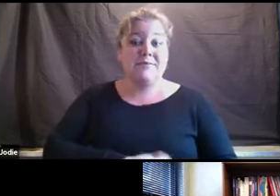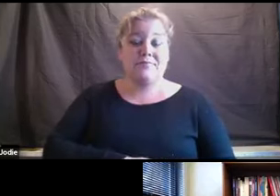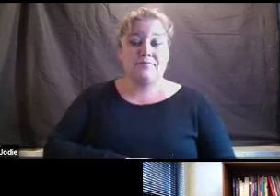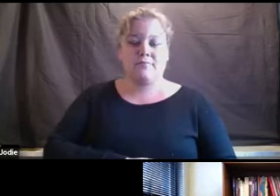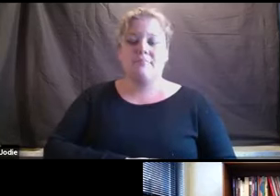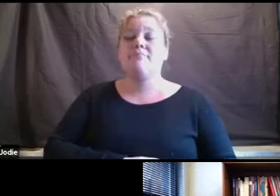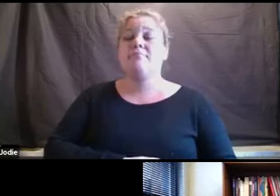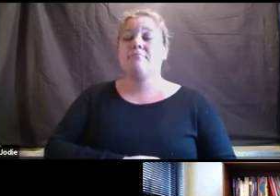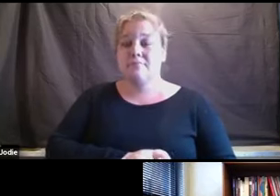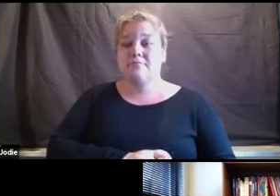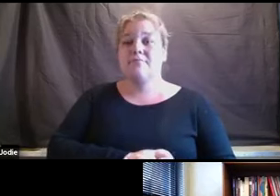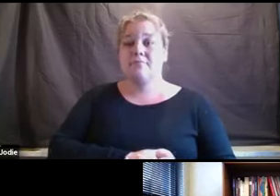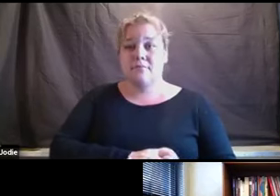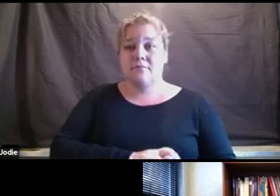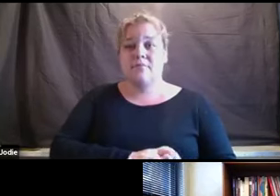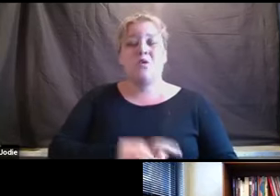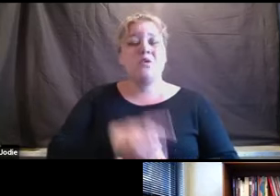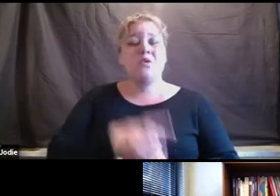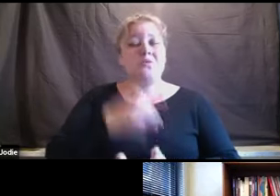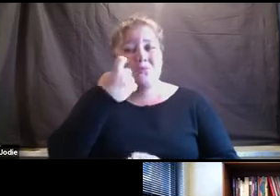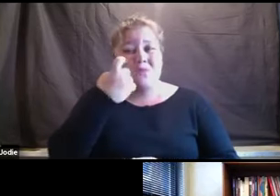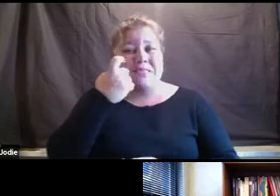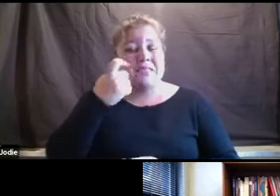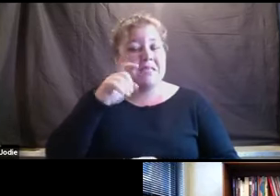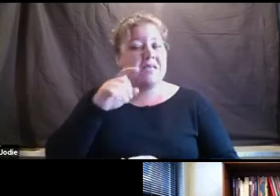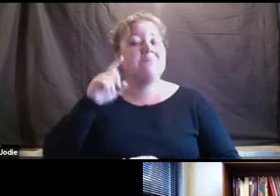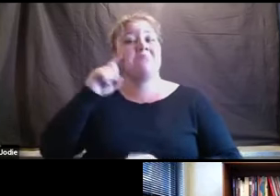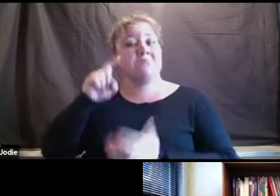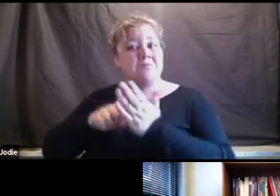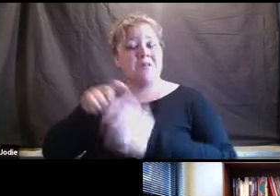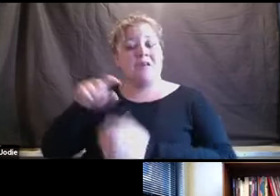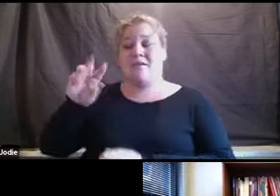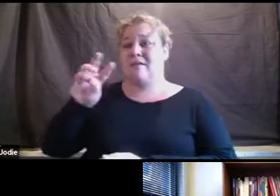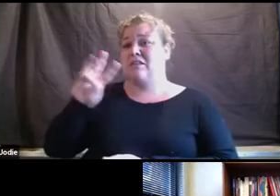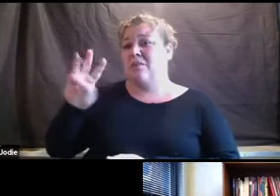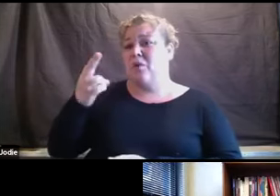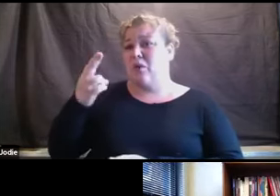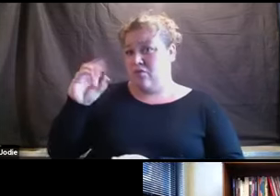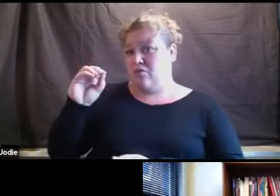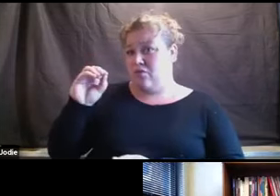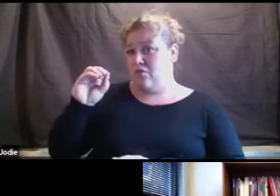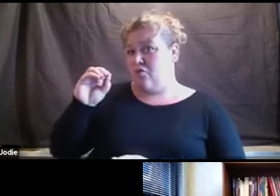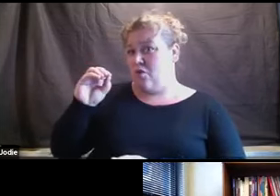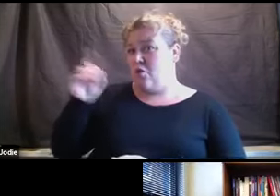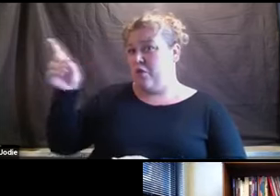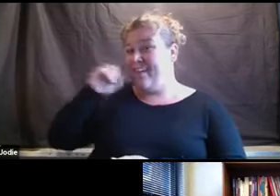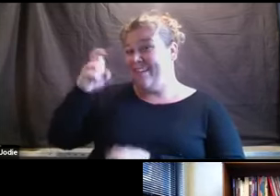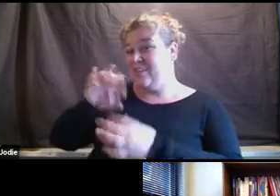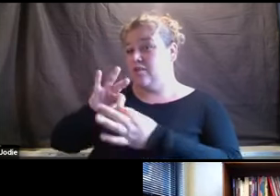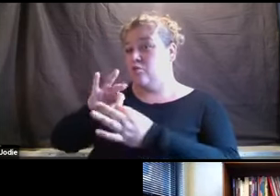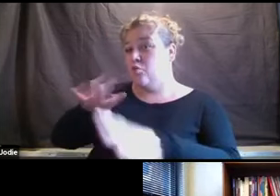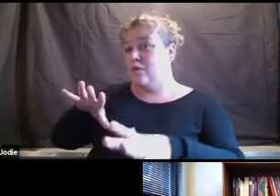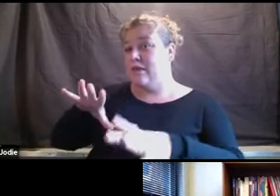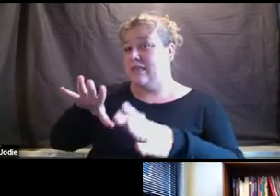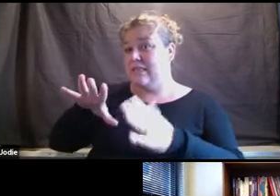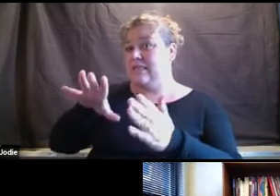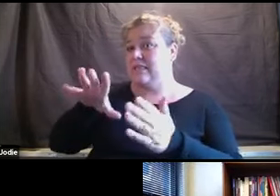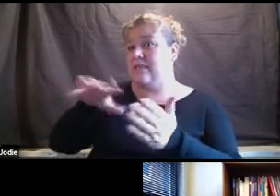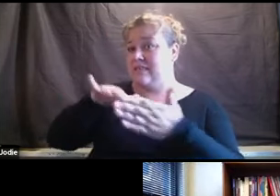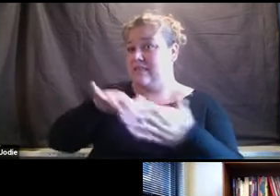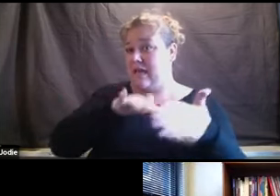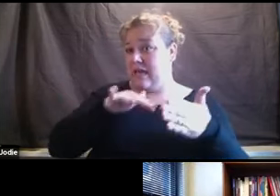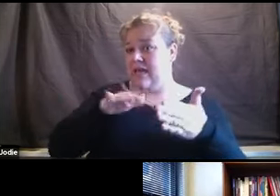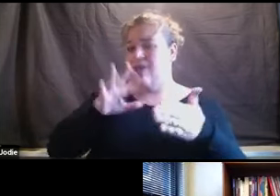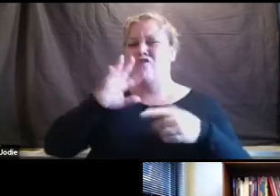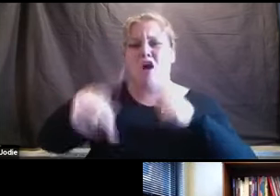recently there was a study that kind of got released from the WHO that kind of spoke about asymptomatic people and how some of these